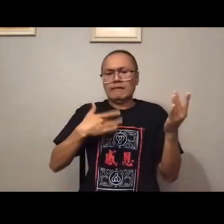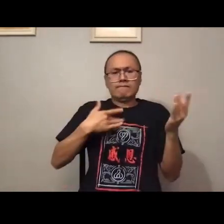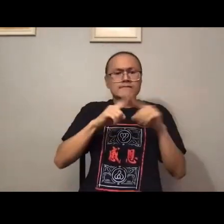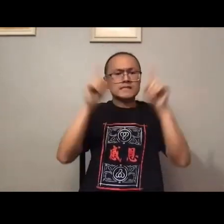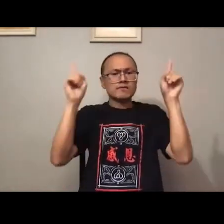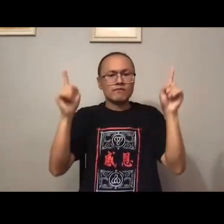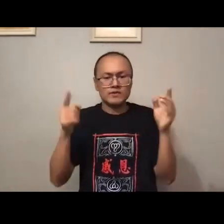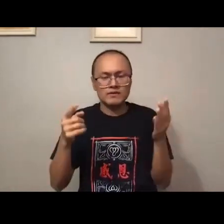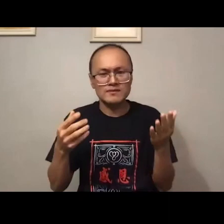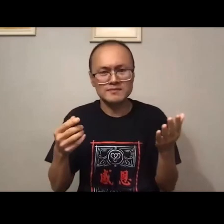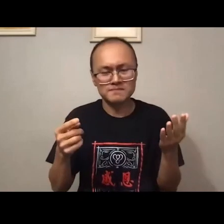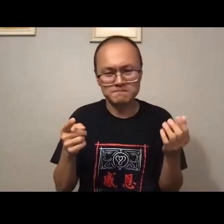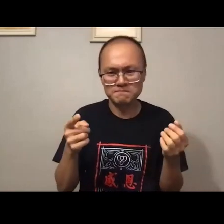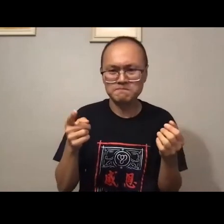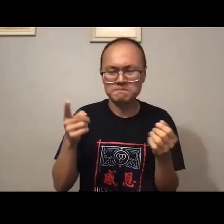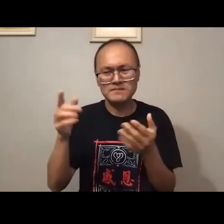This was not easy.